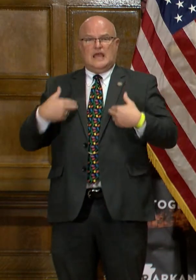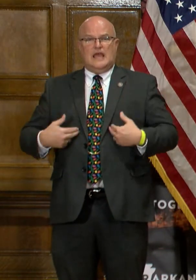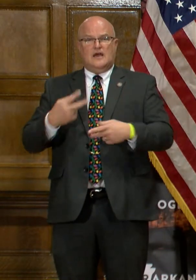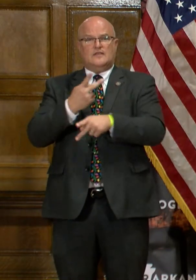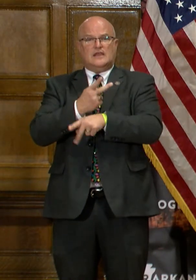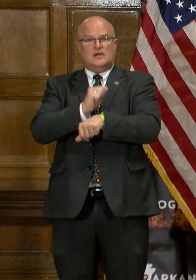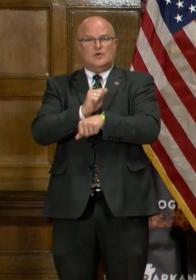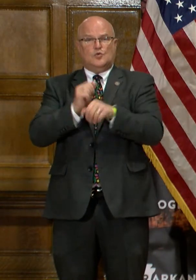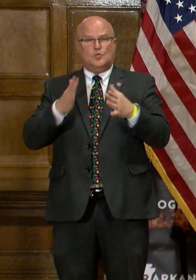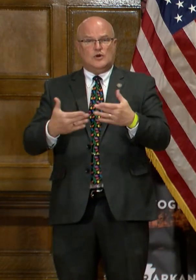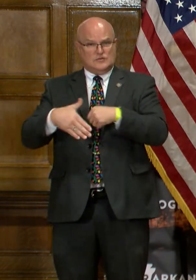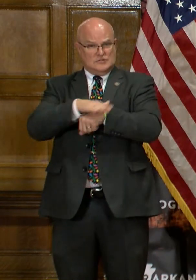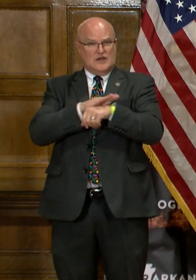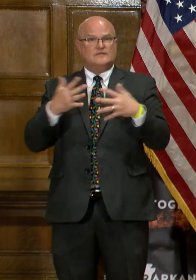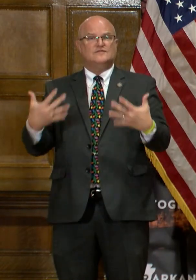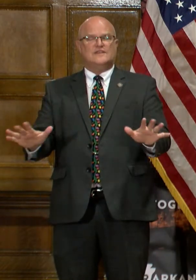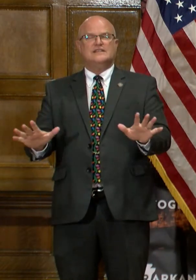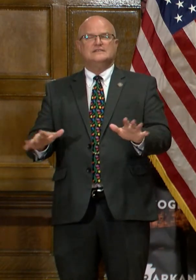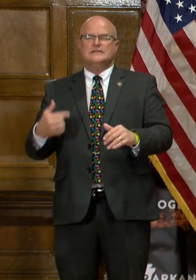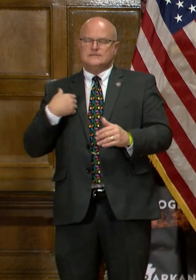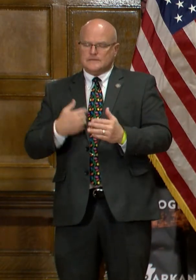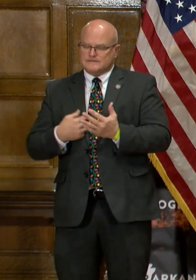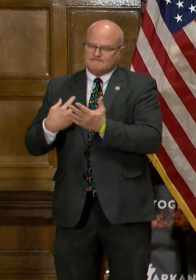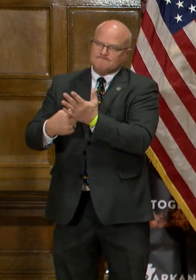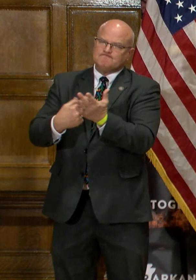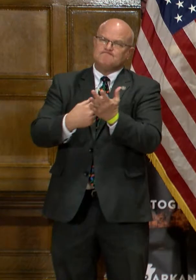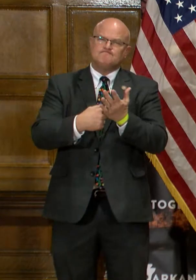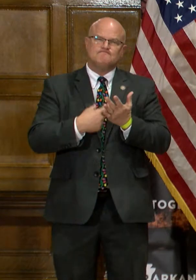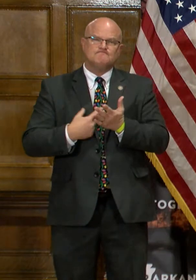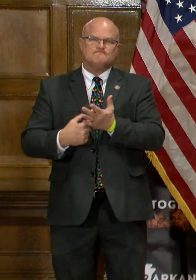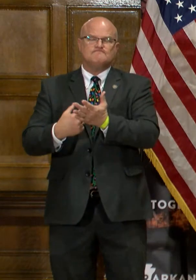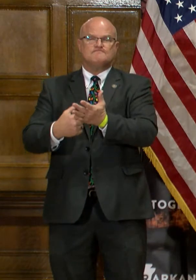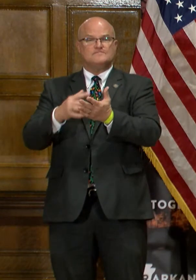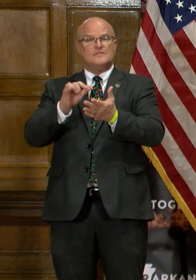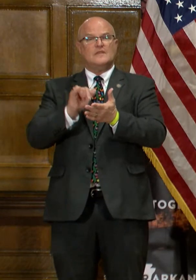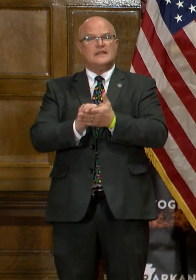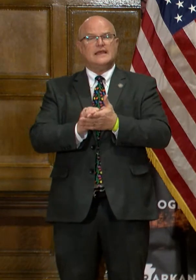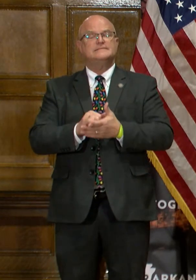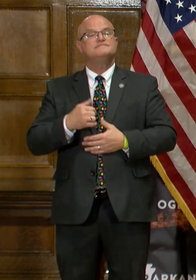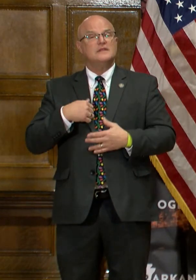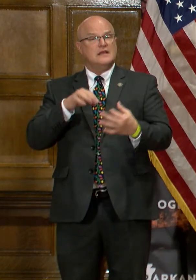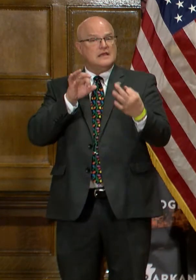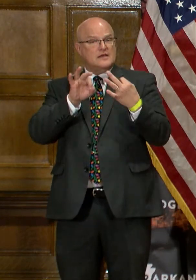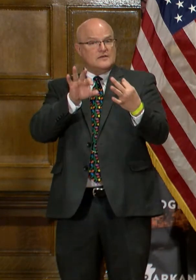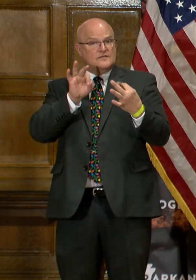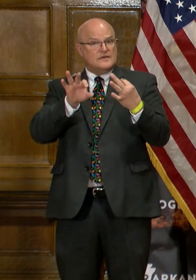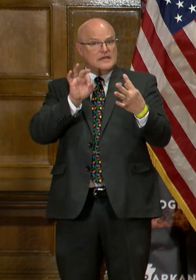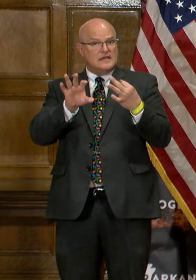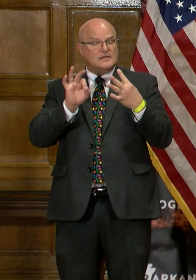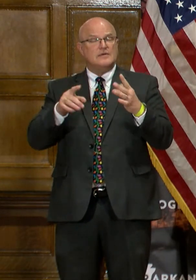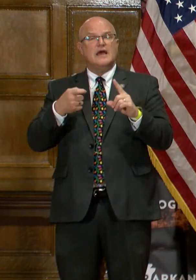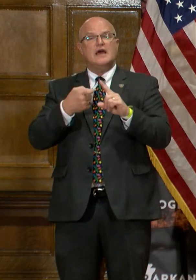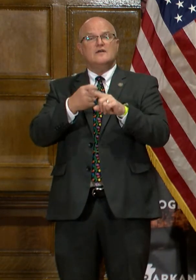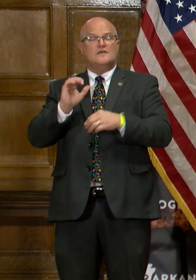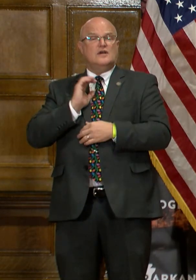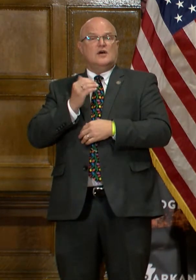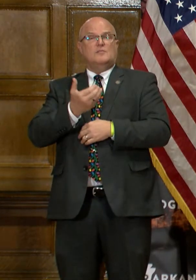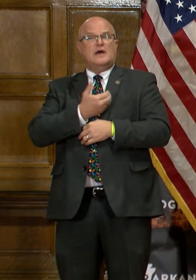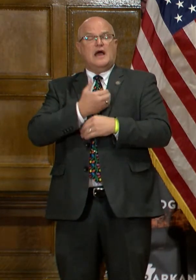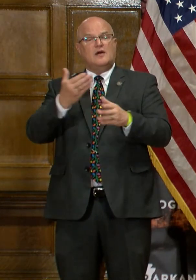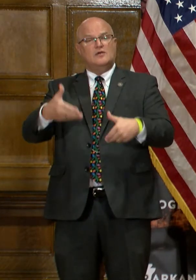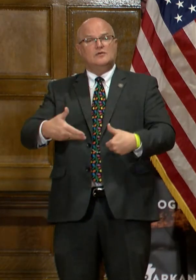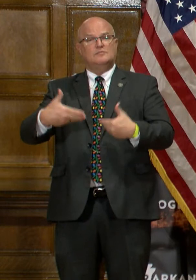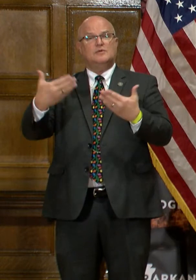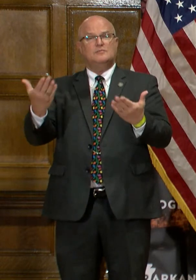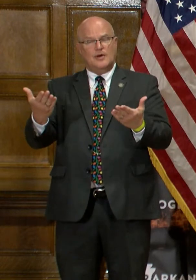be covered. And so we got into details on that. I got feedback on our